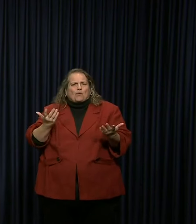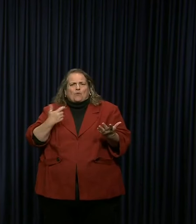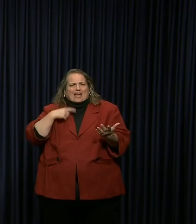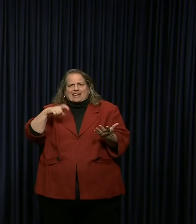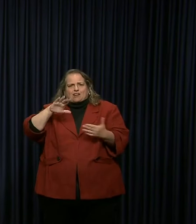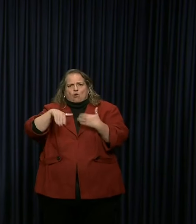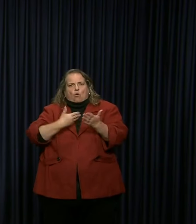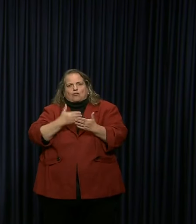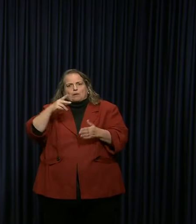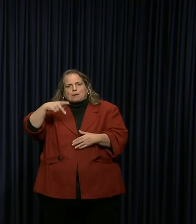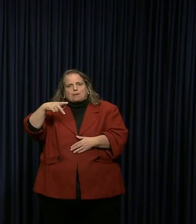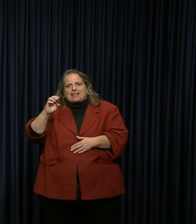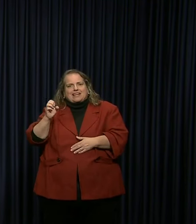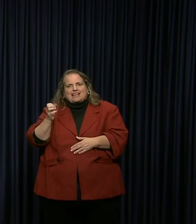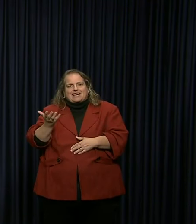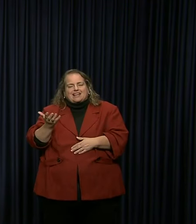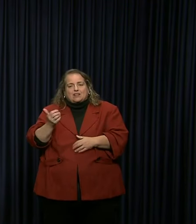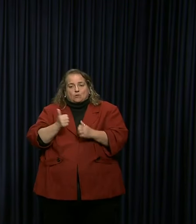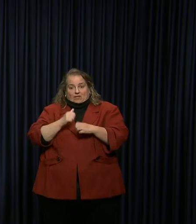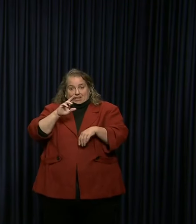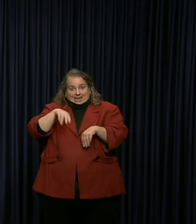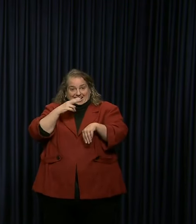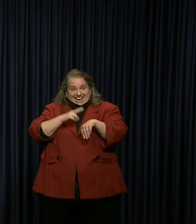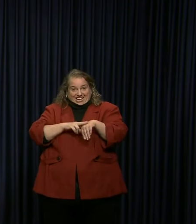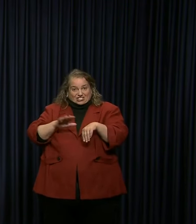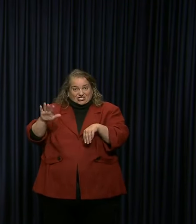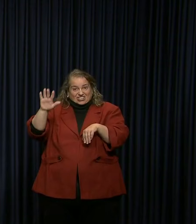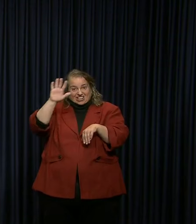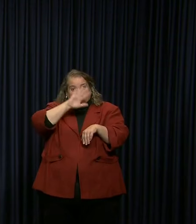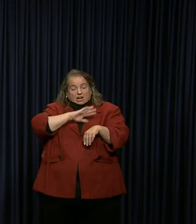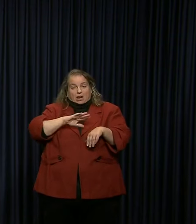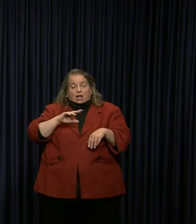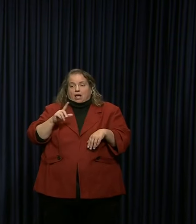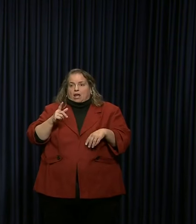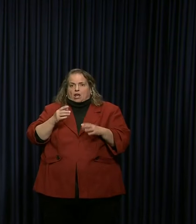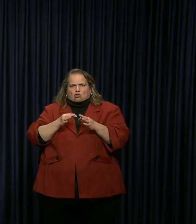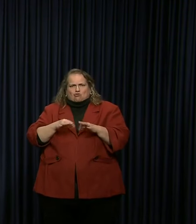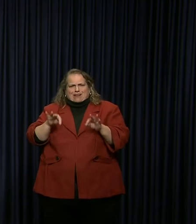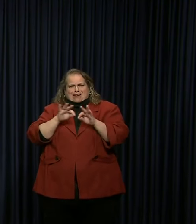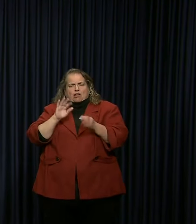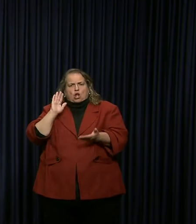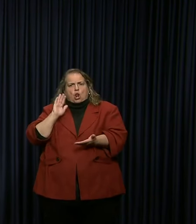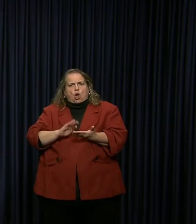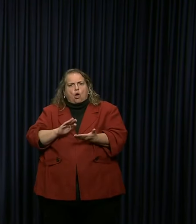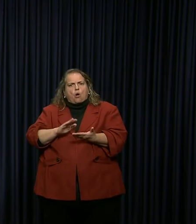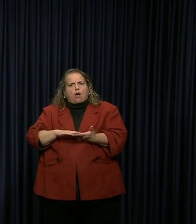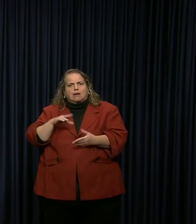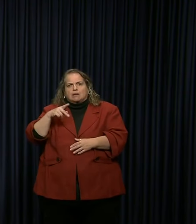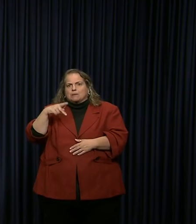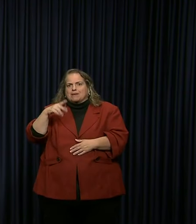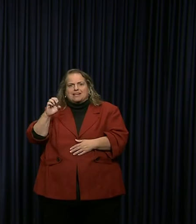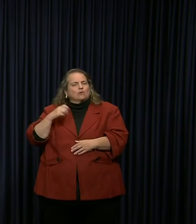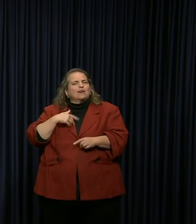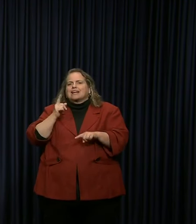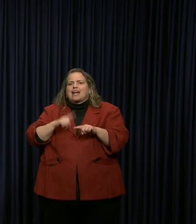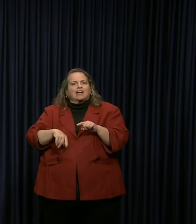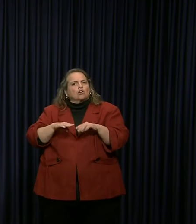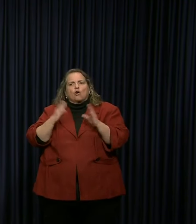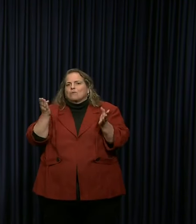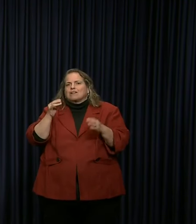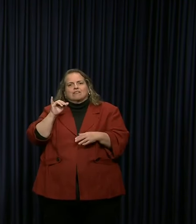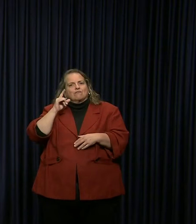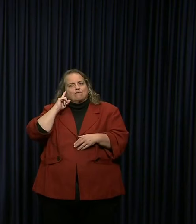it. And with the nation being critically low on PPE, we can't do that.